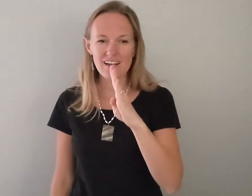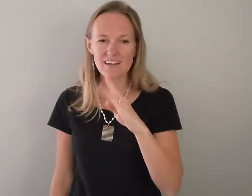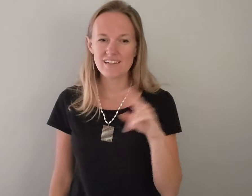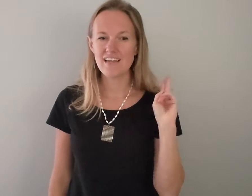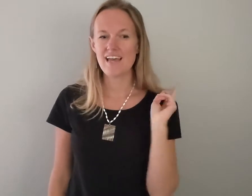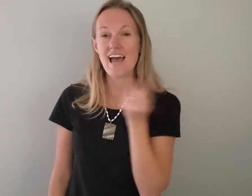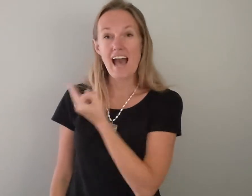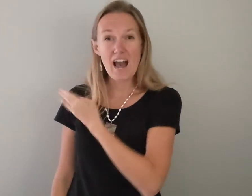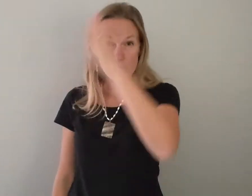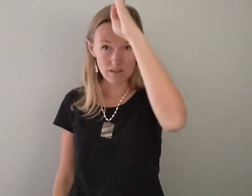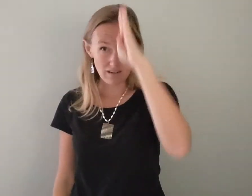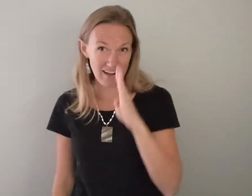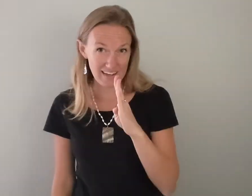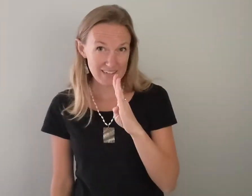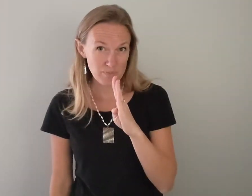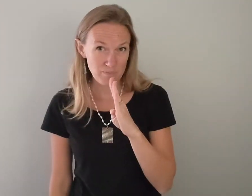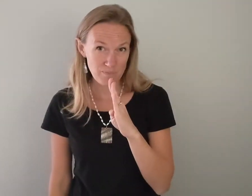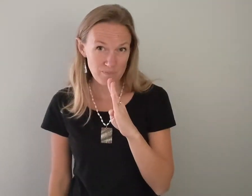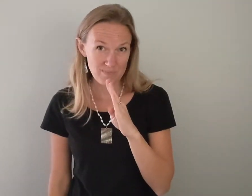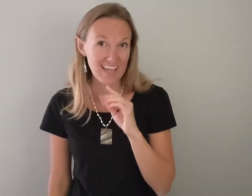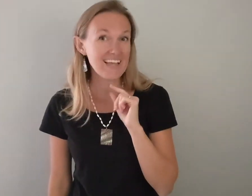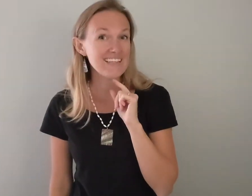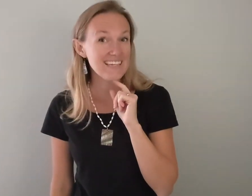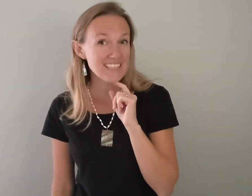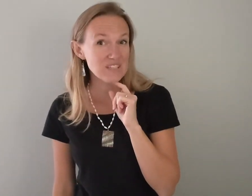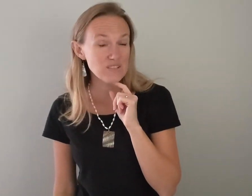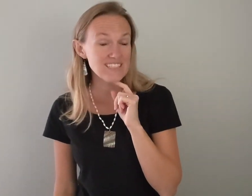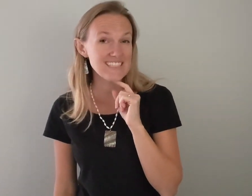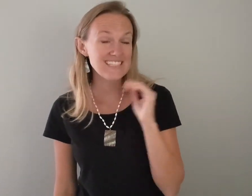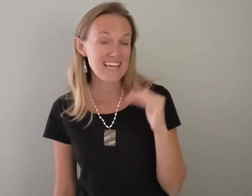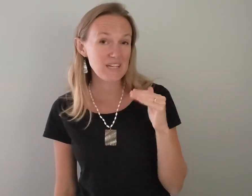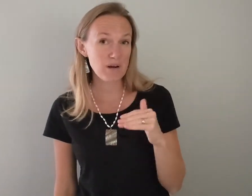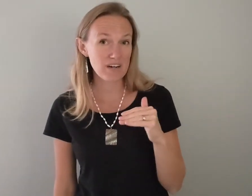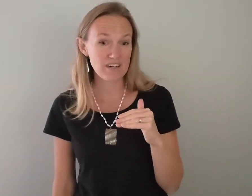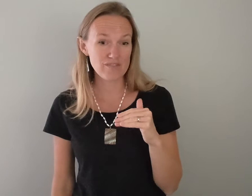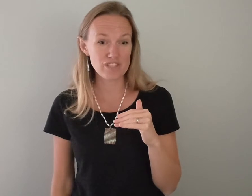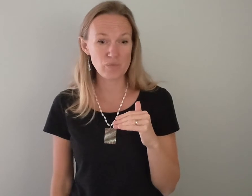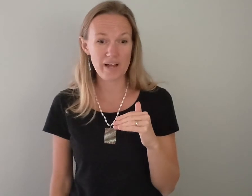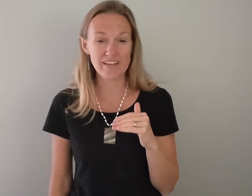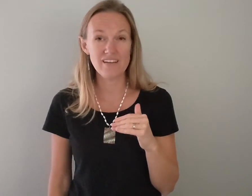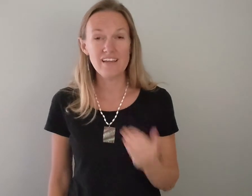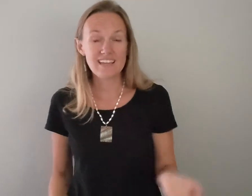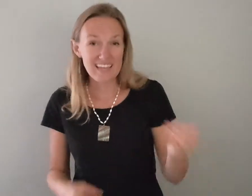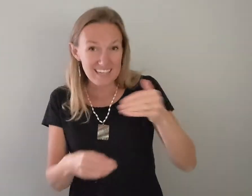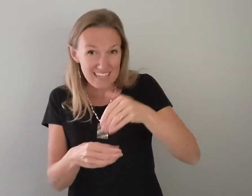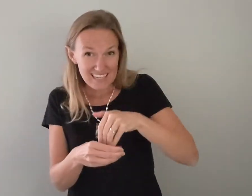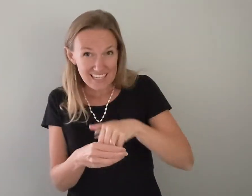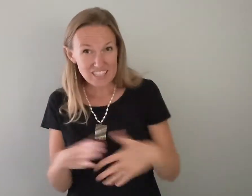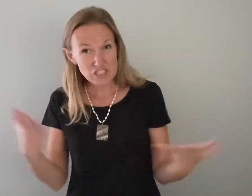God, our God. Okay, and then next it goes to the second part of verse 1. Okay, into